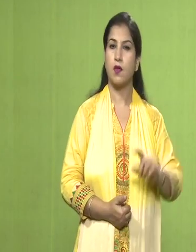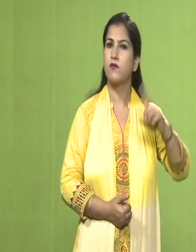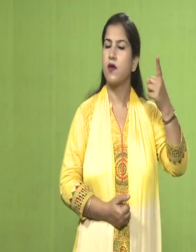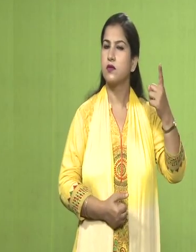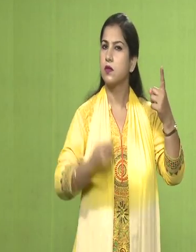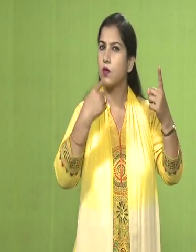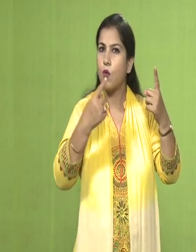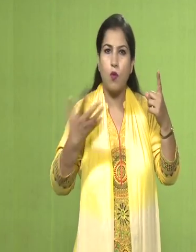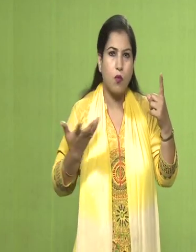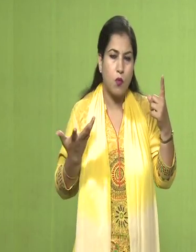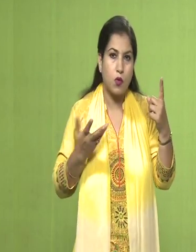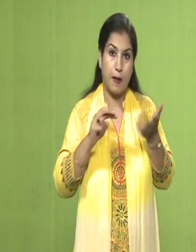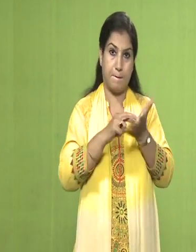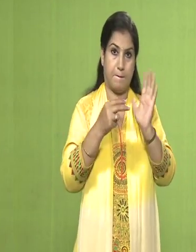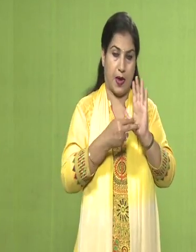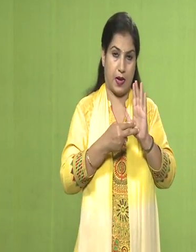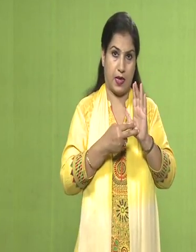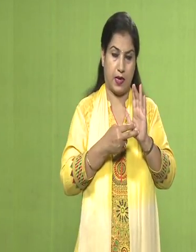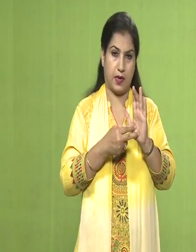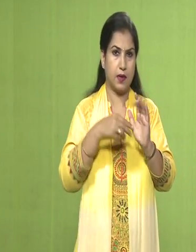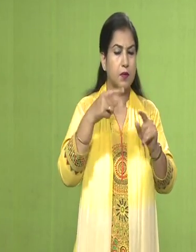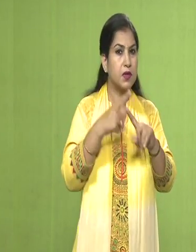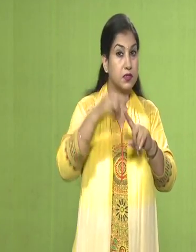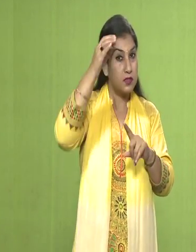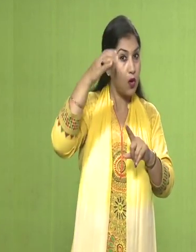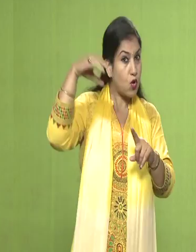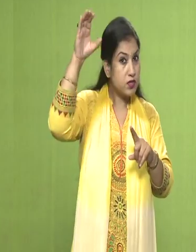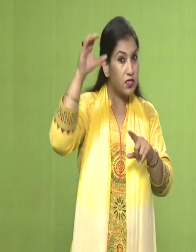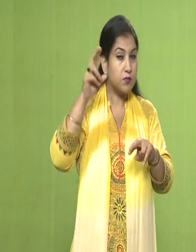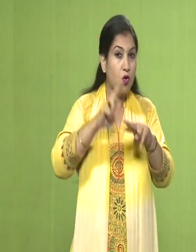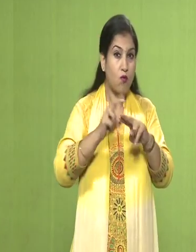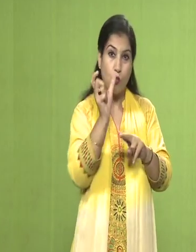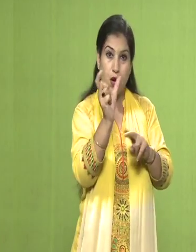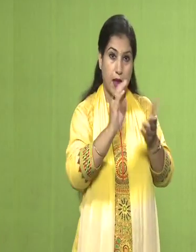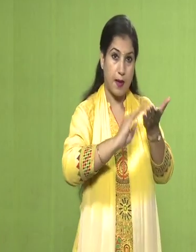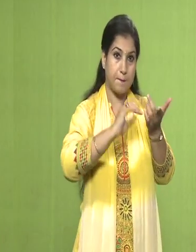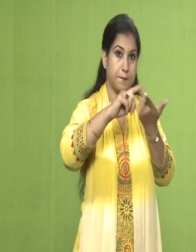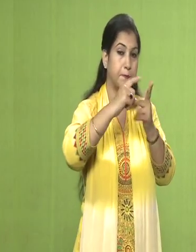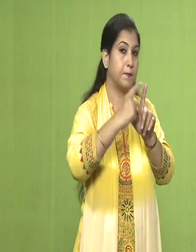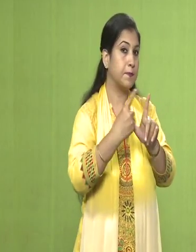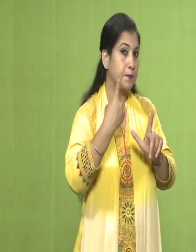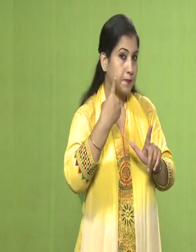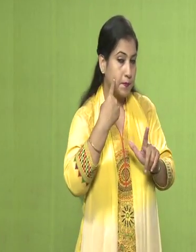First, we discussed the meaning and concept of medieval age and related